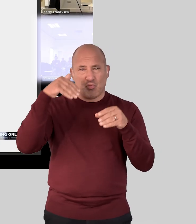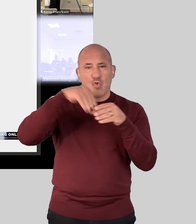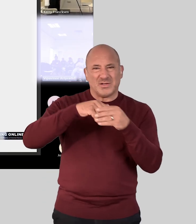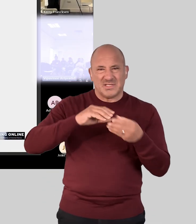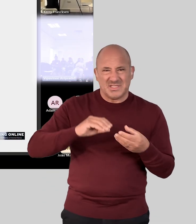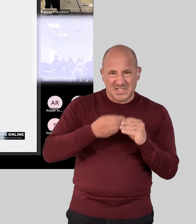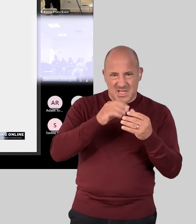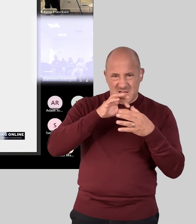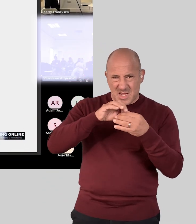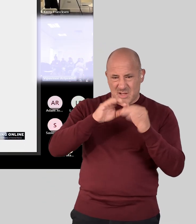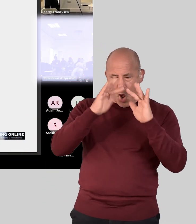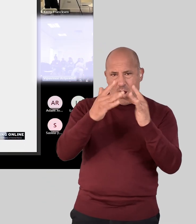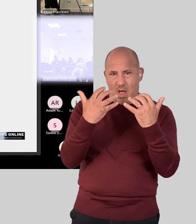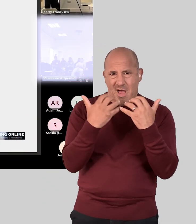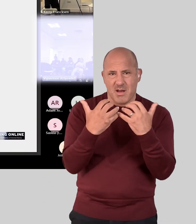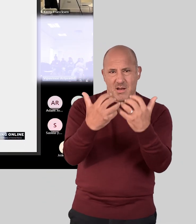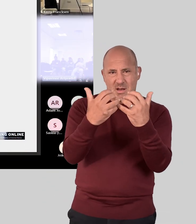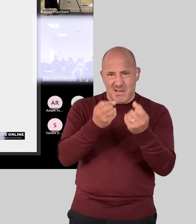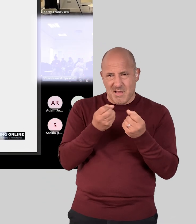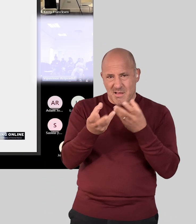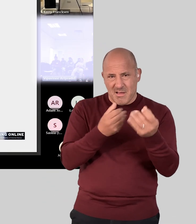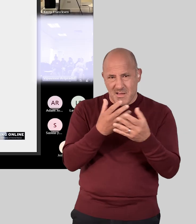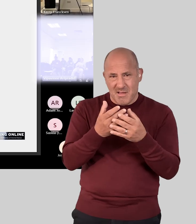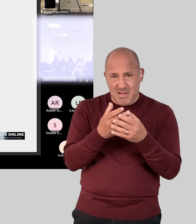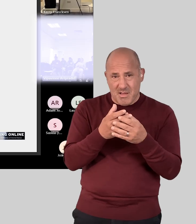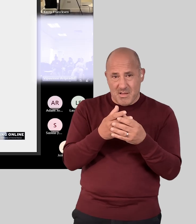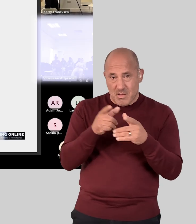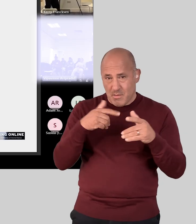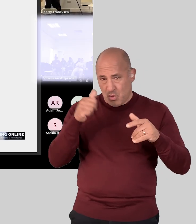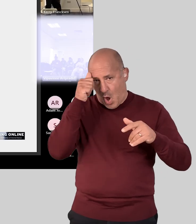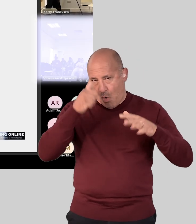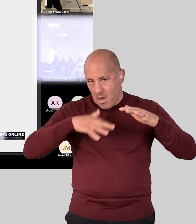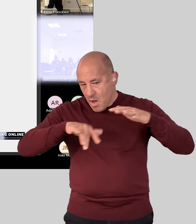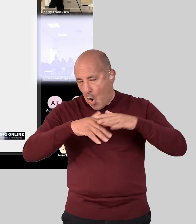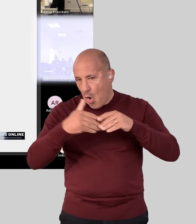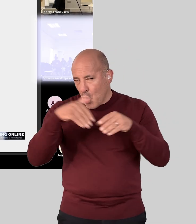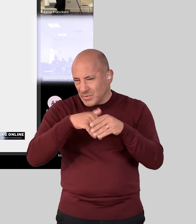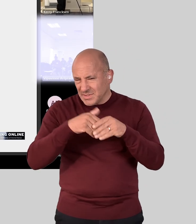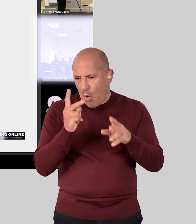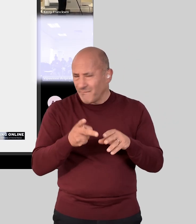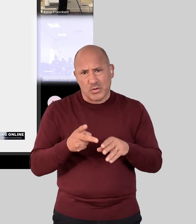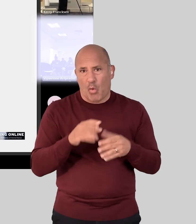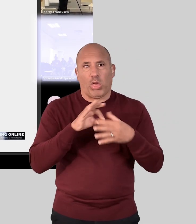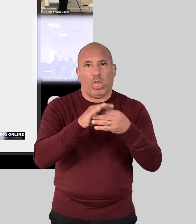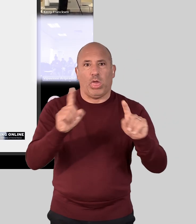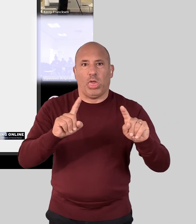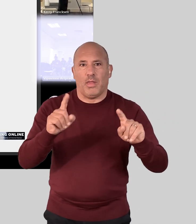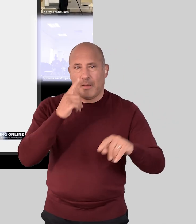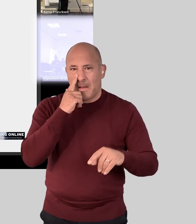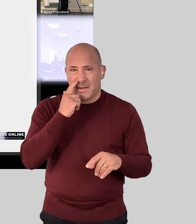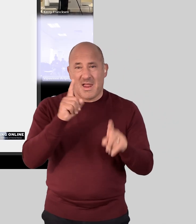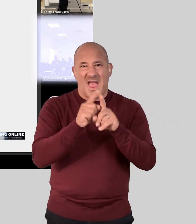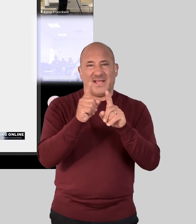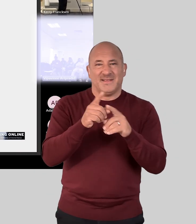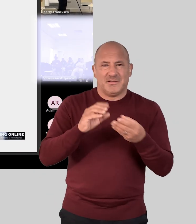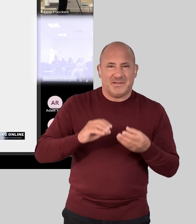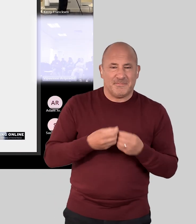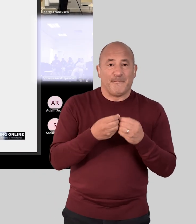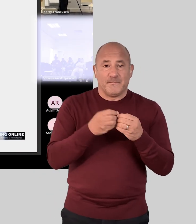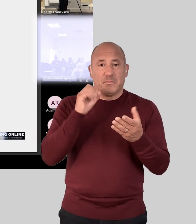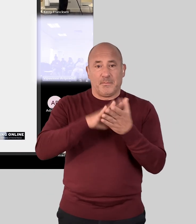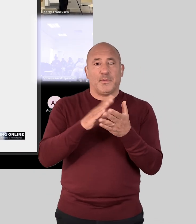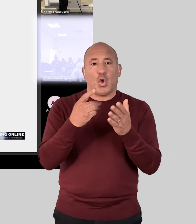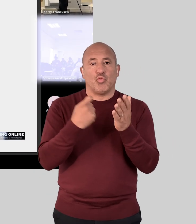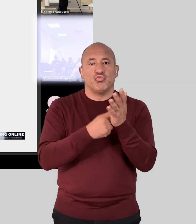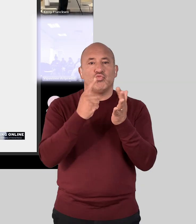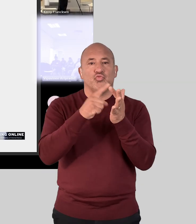and a content creator's relationship to their online audience is often not conducive to nuance or context.